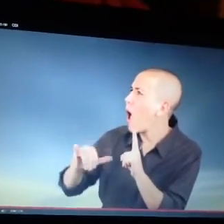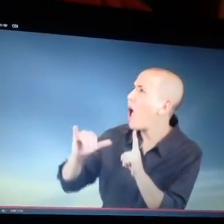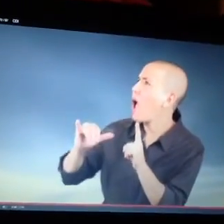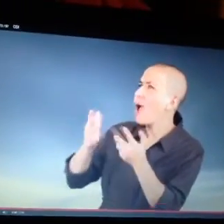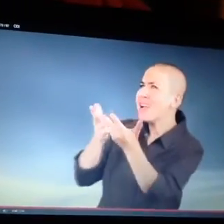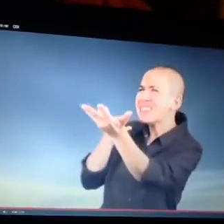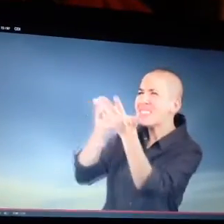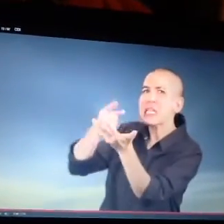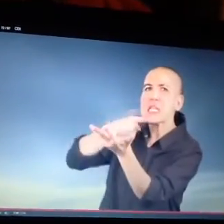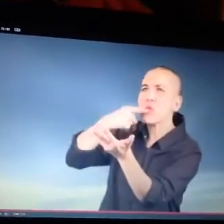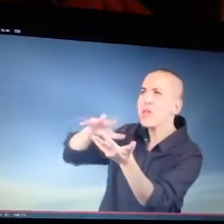Can you expound more on it?